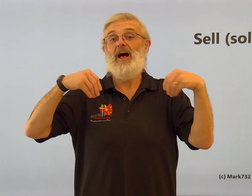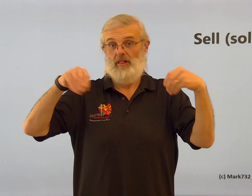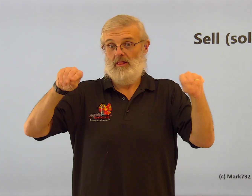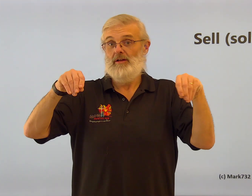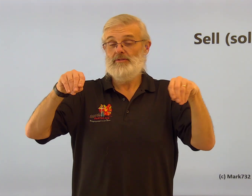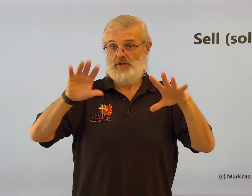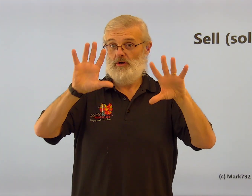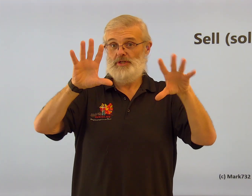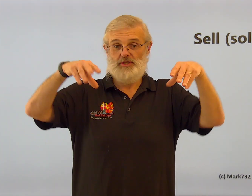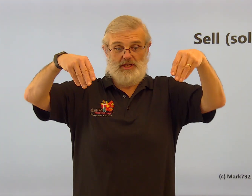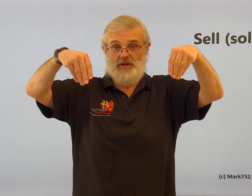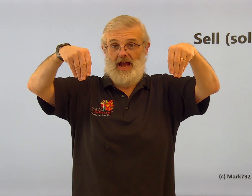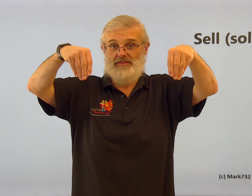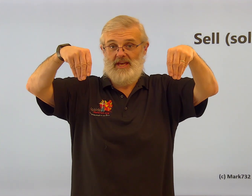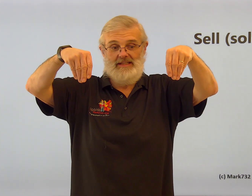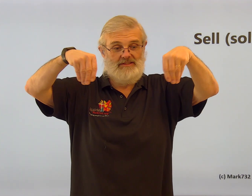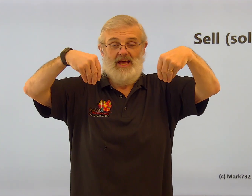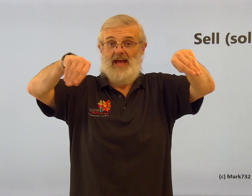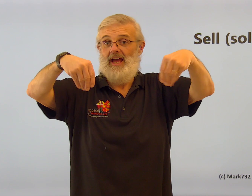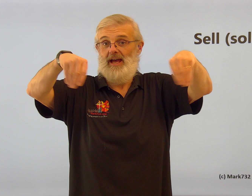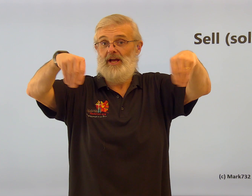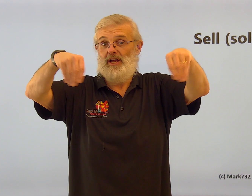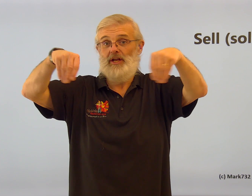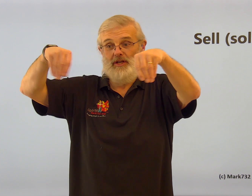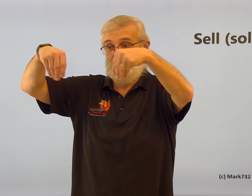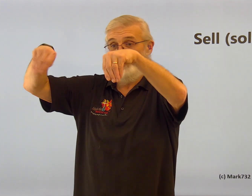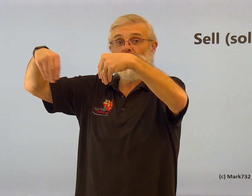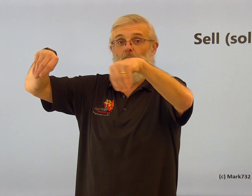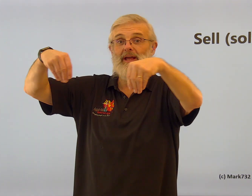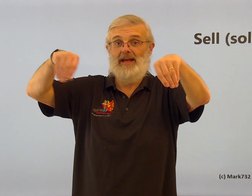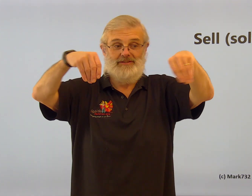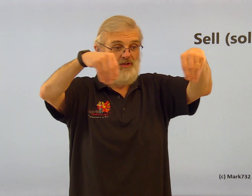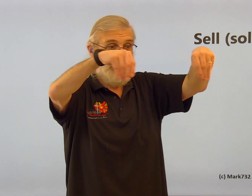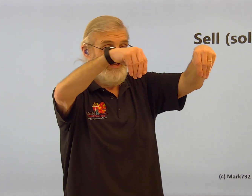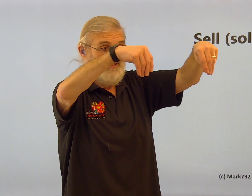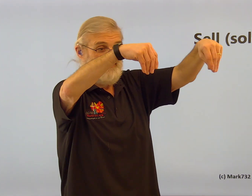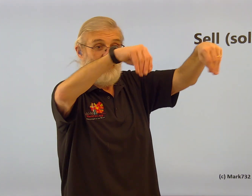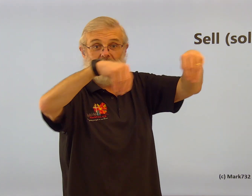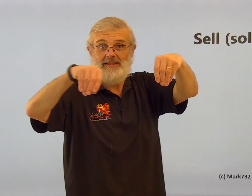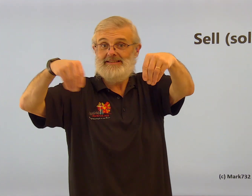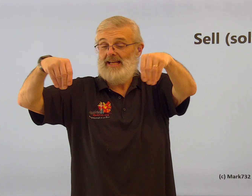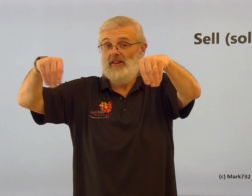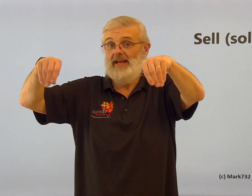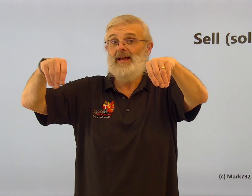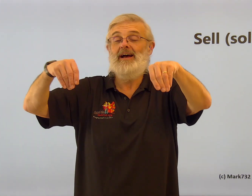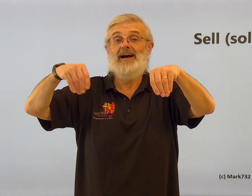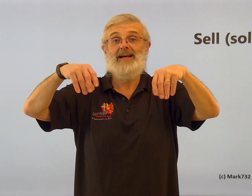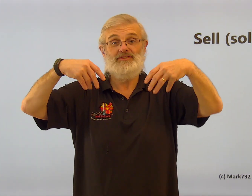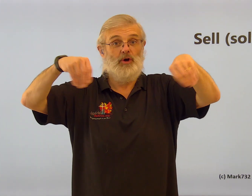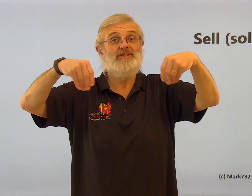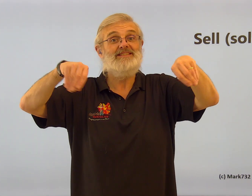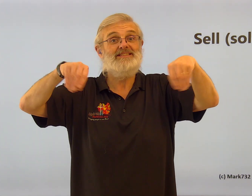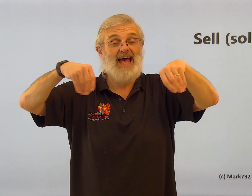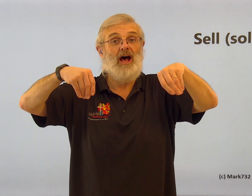so just like you got things and you're showing it so like selling selling uh and so sell